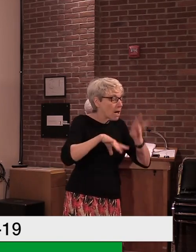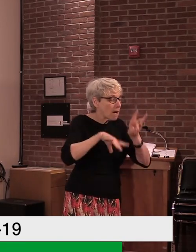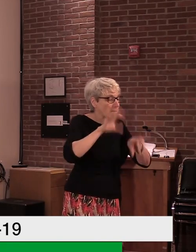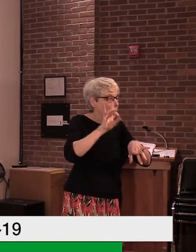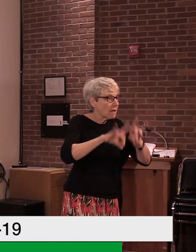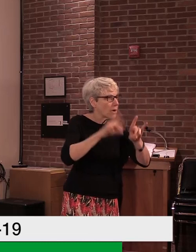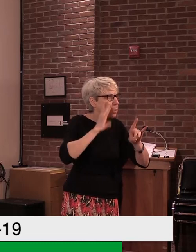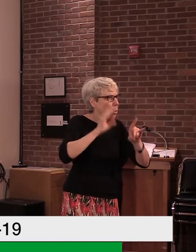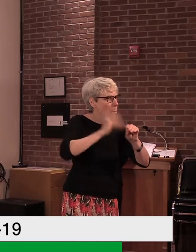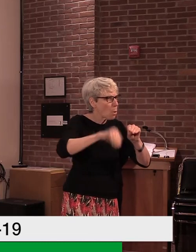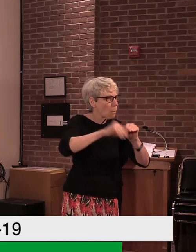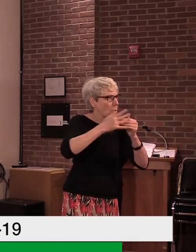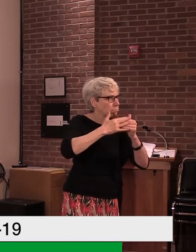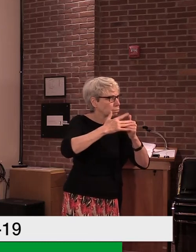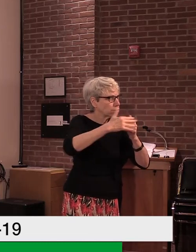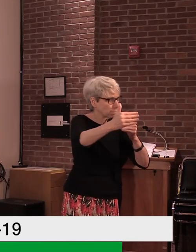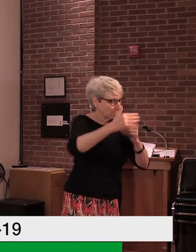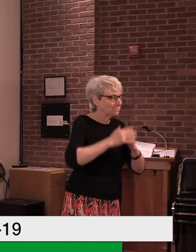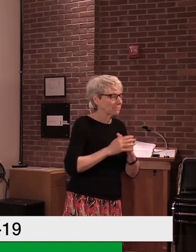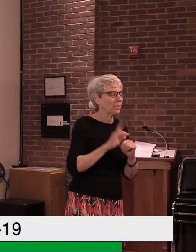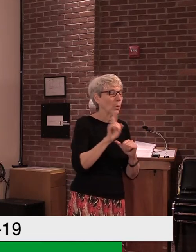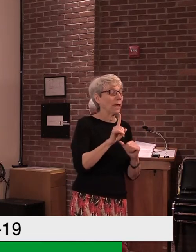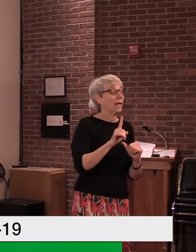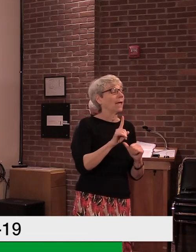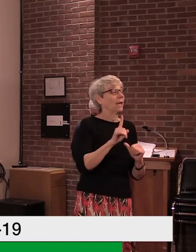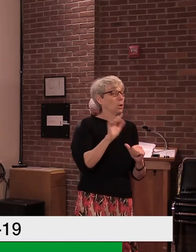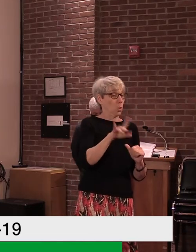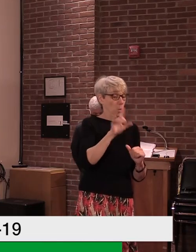First point that everyone needs to understand,